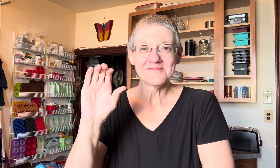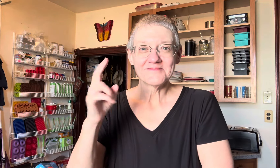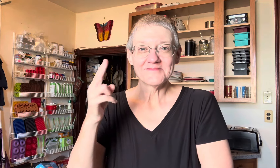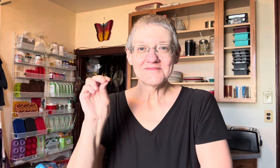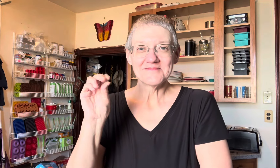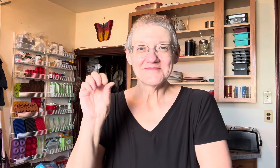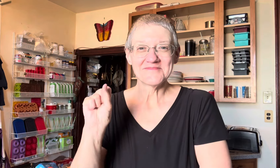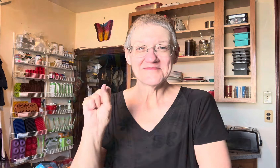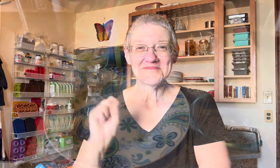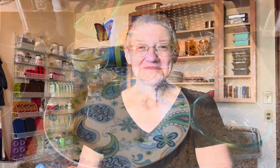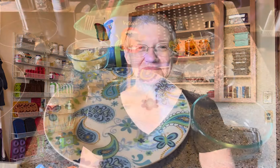nachos lunch.